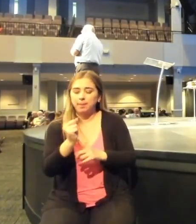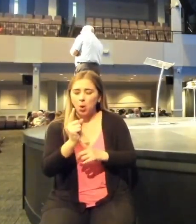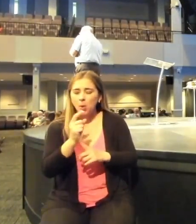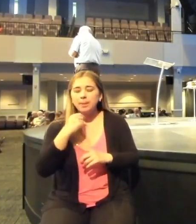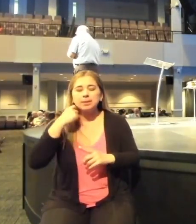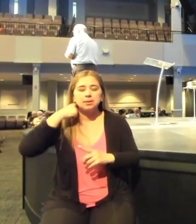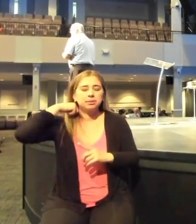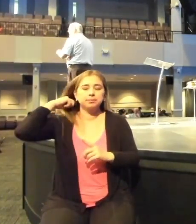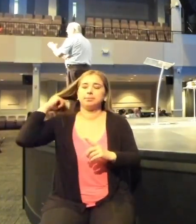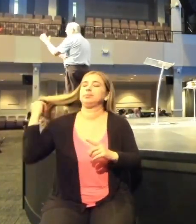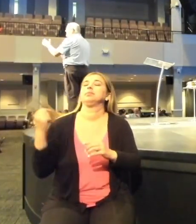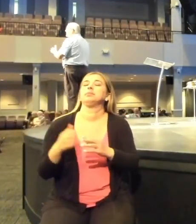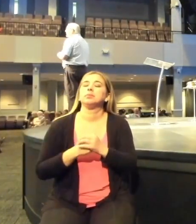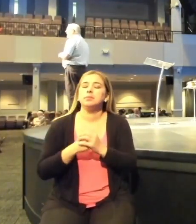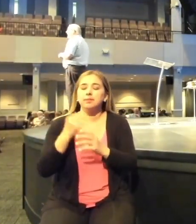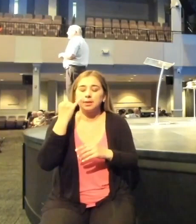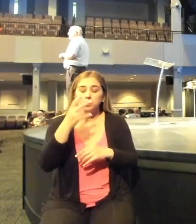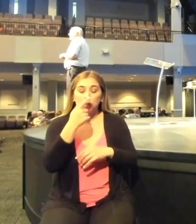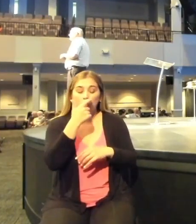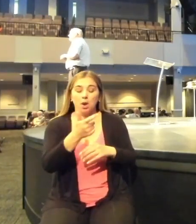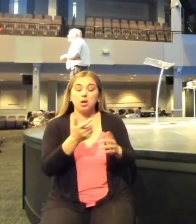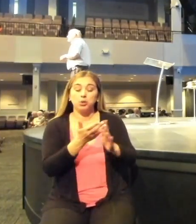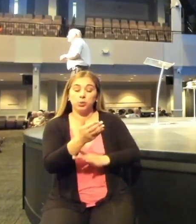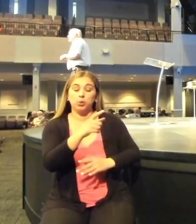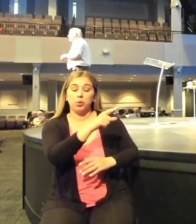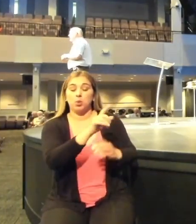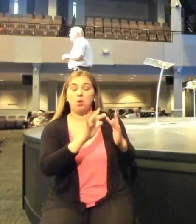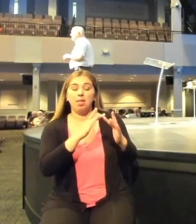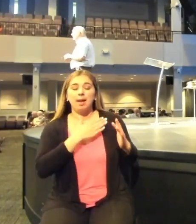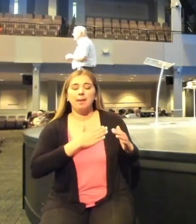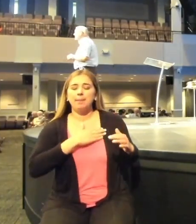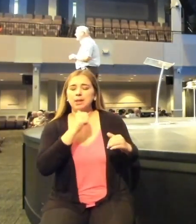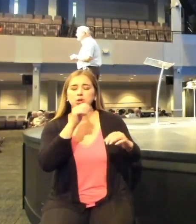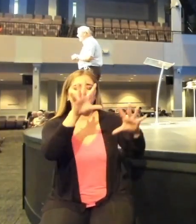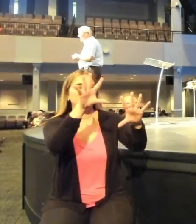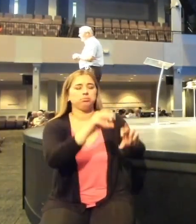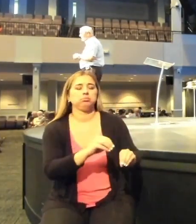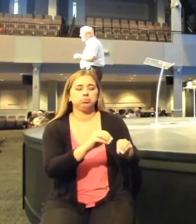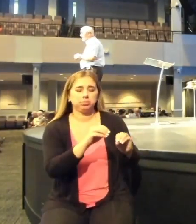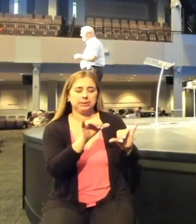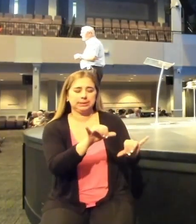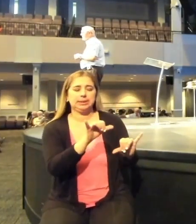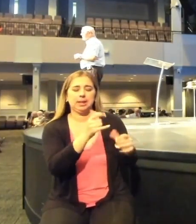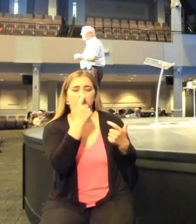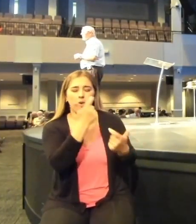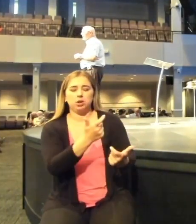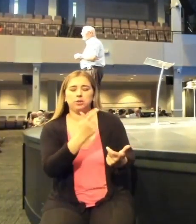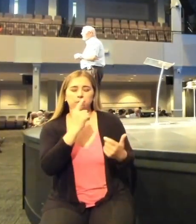quiet, very still. If you're watching online, let me encourage you to stay with me as well for these next few moments.